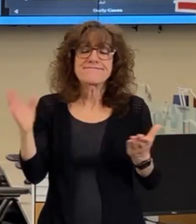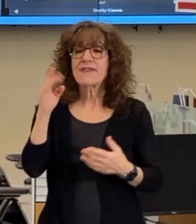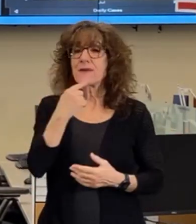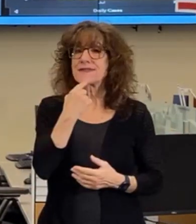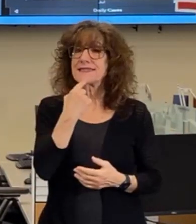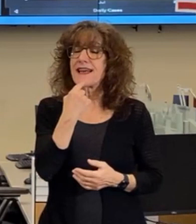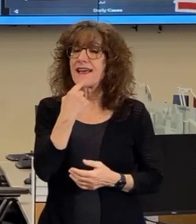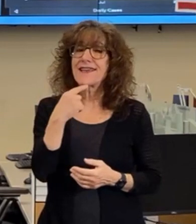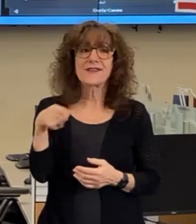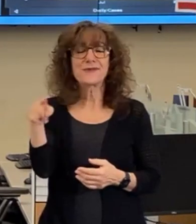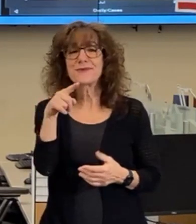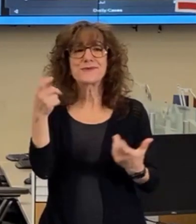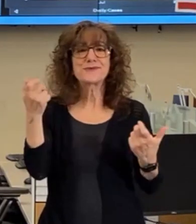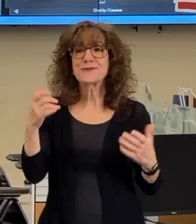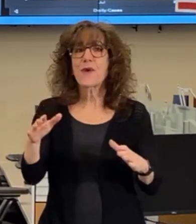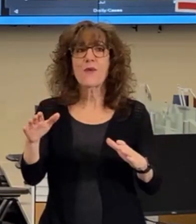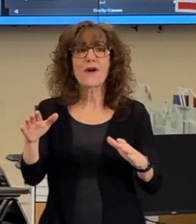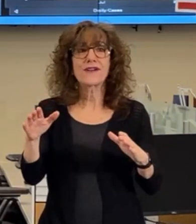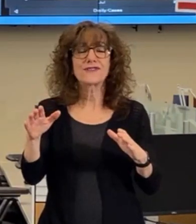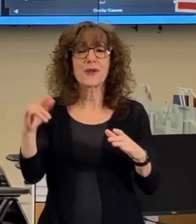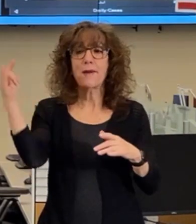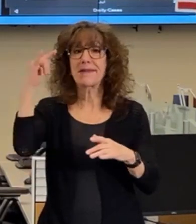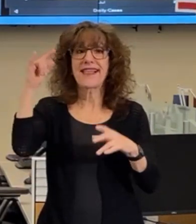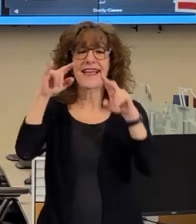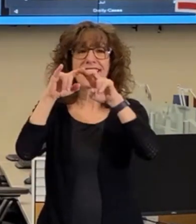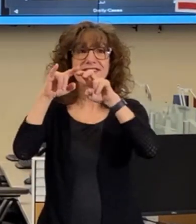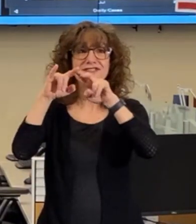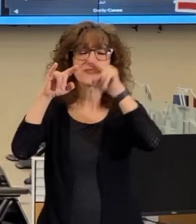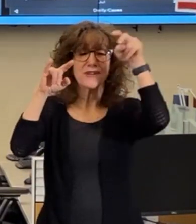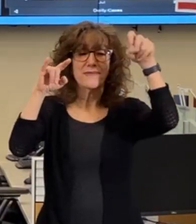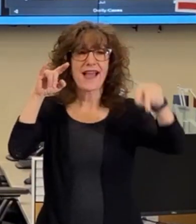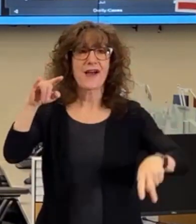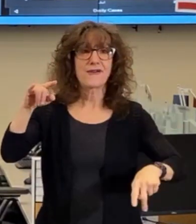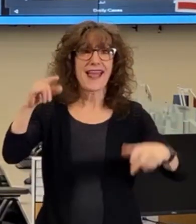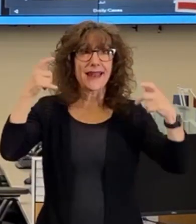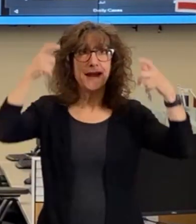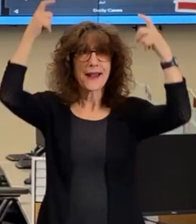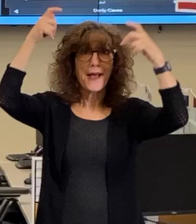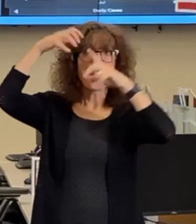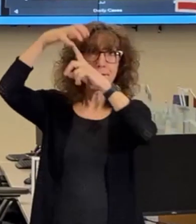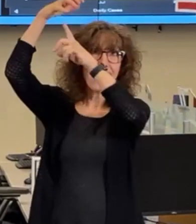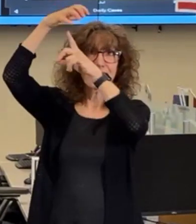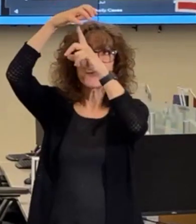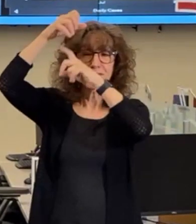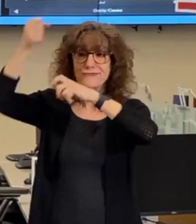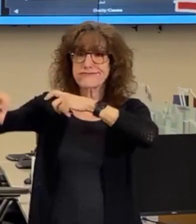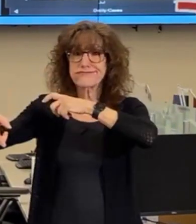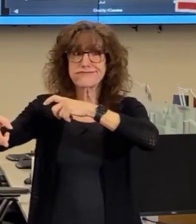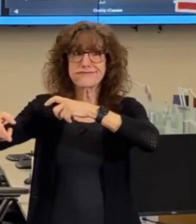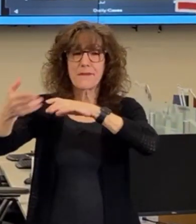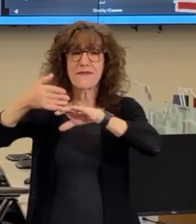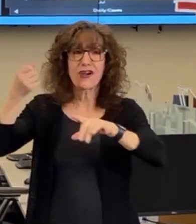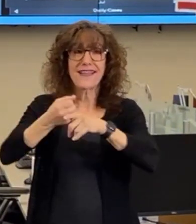say you don't want to jump out of a plane and discard your parachute before you hit the ground, and we're not going to do that here in Prince George's County. And